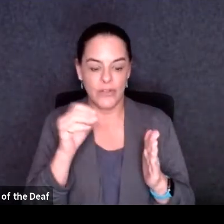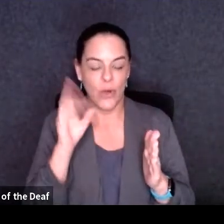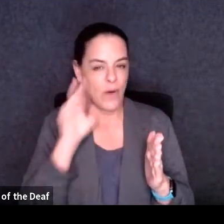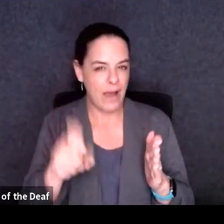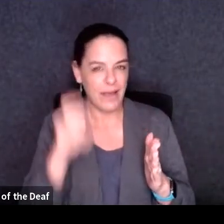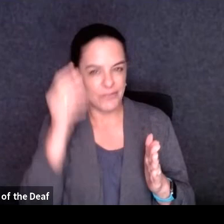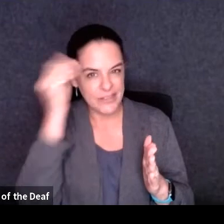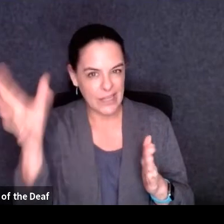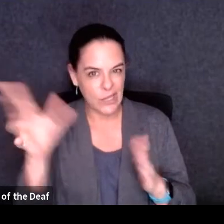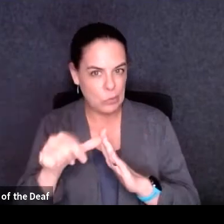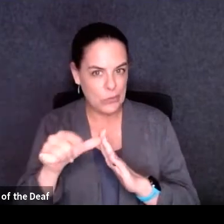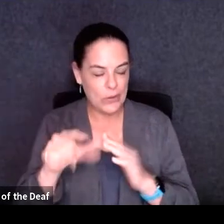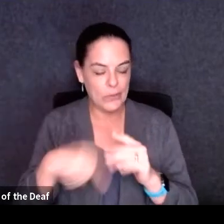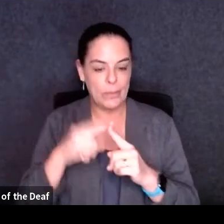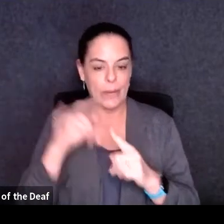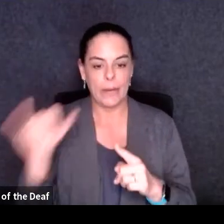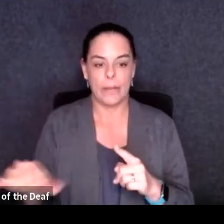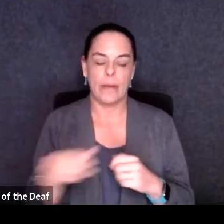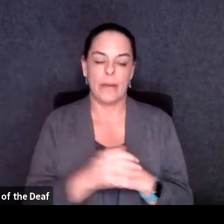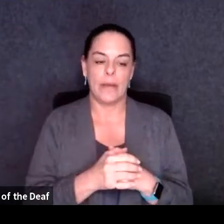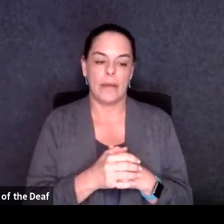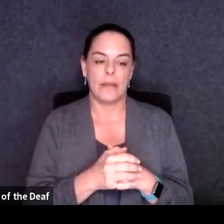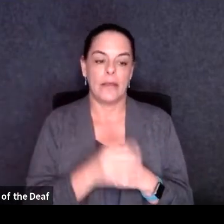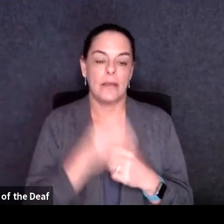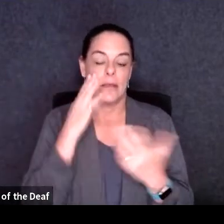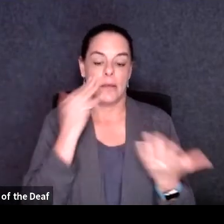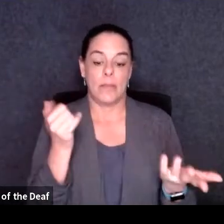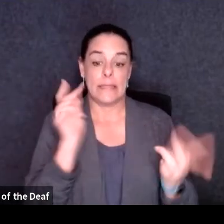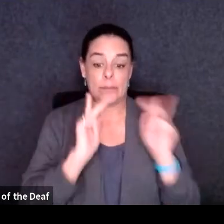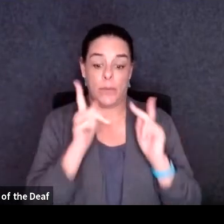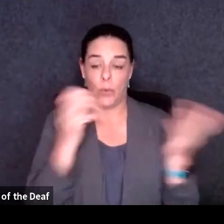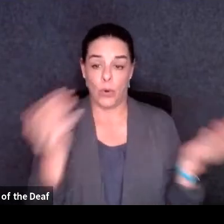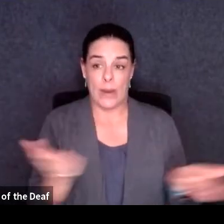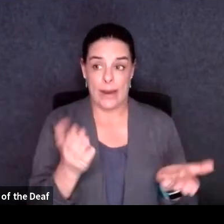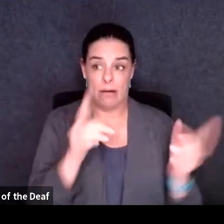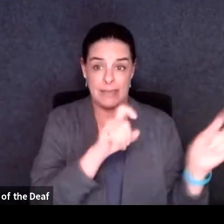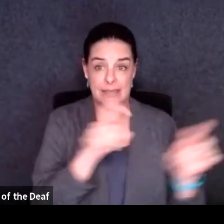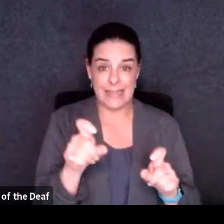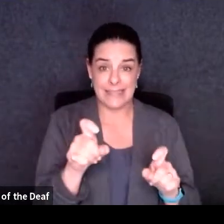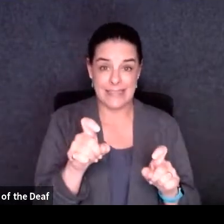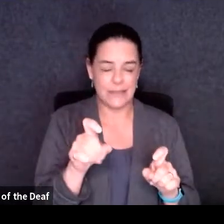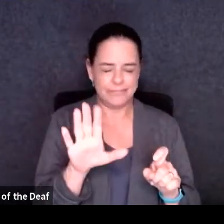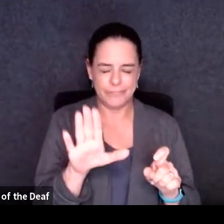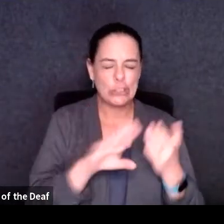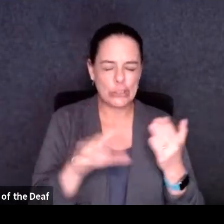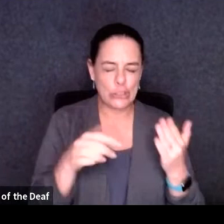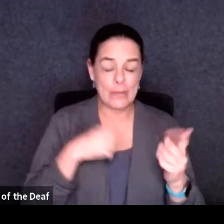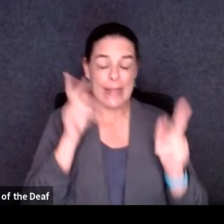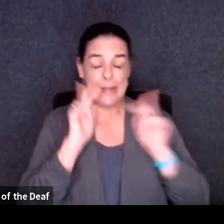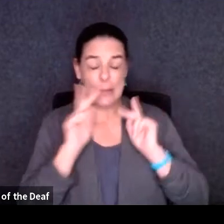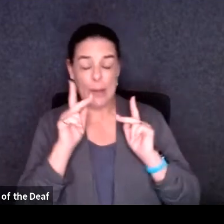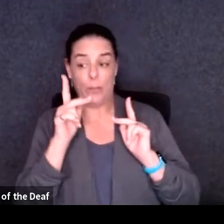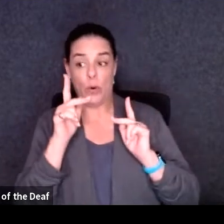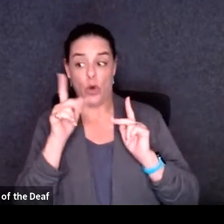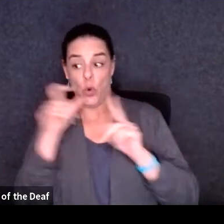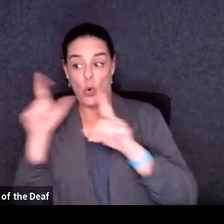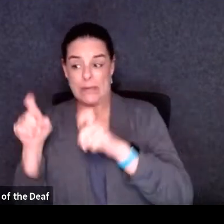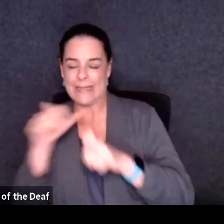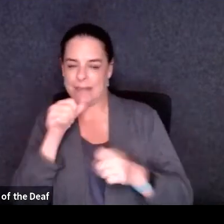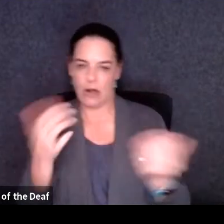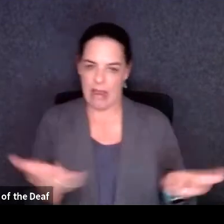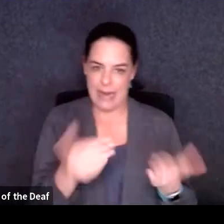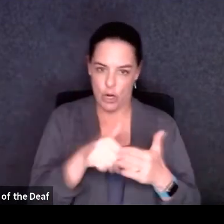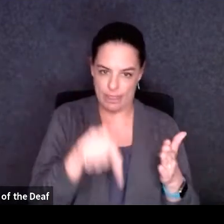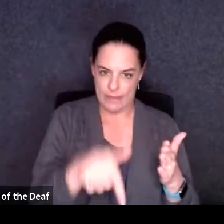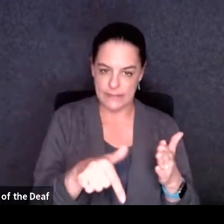on that and get the answer, because the folks in the room that do testing the folks in the room don't do the testing piece. So we'll have to get back to